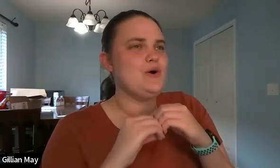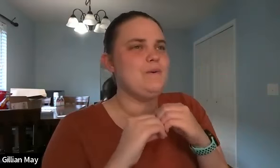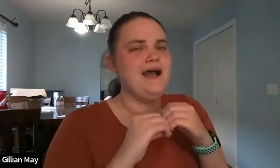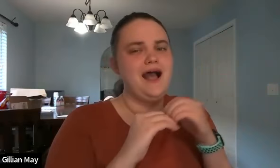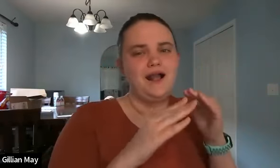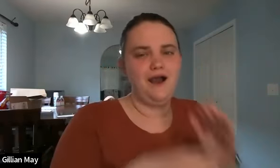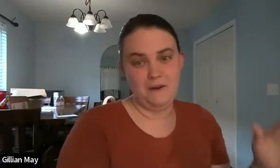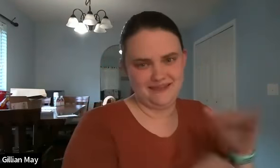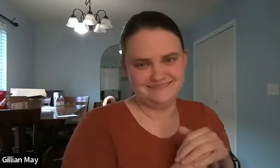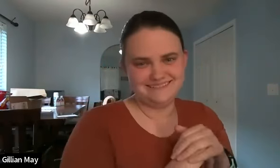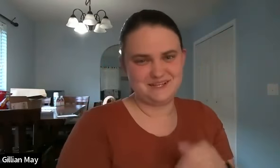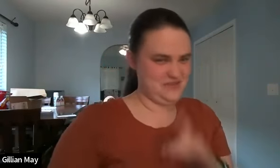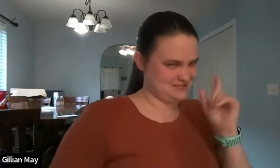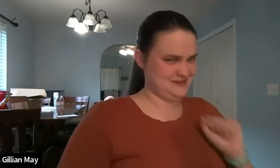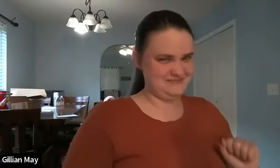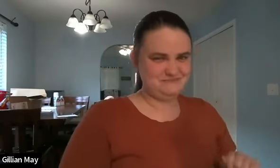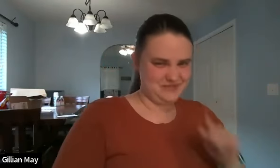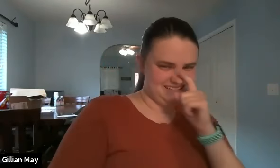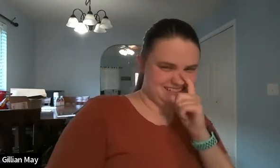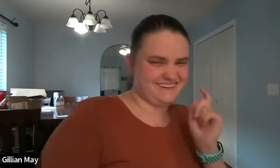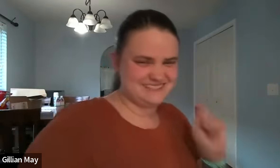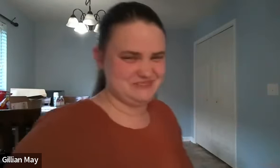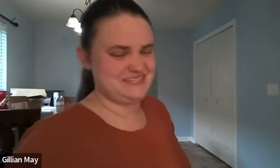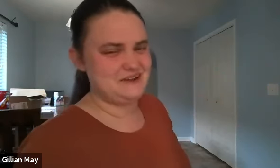so common. So that's what you guys did awesome with it. Okay.